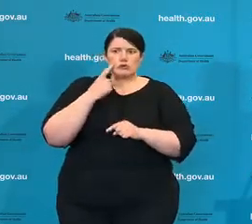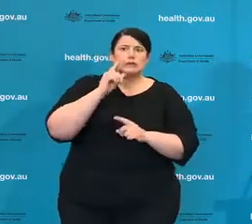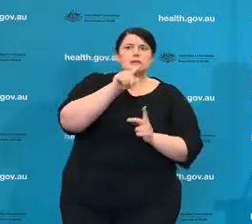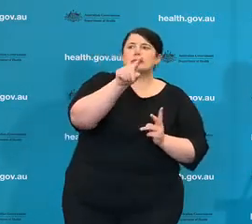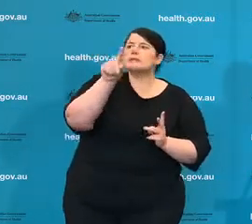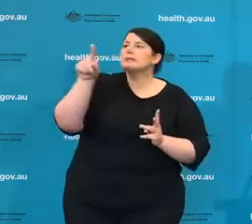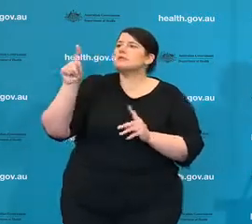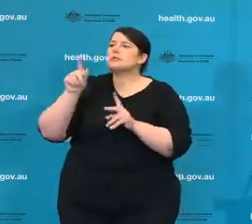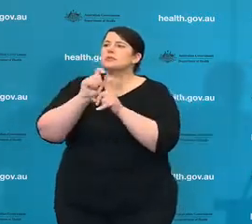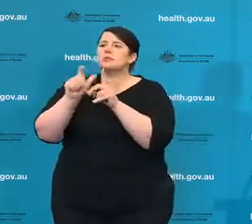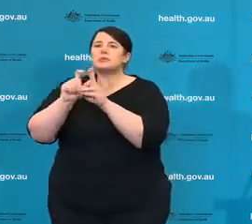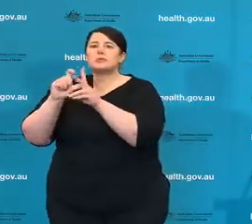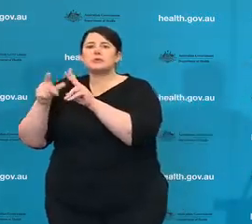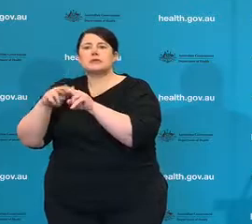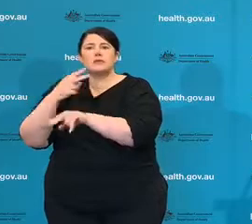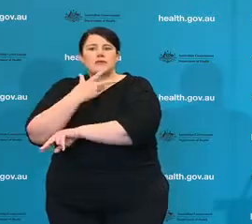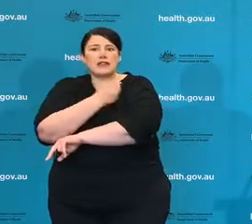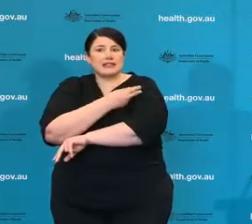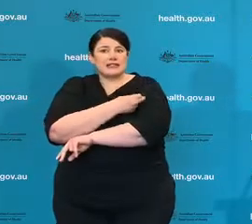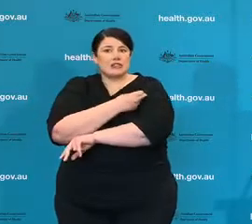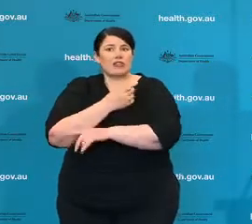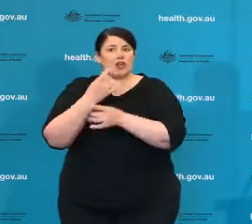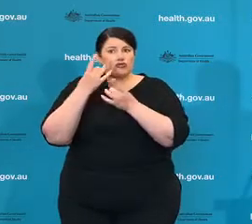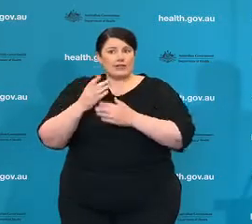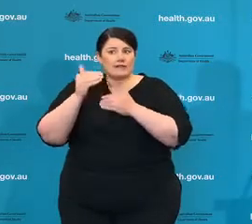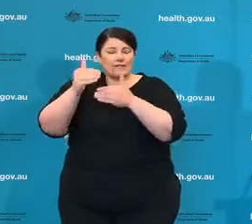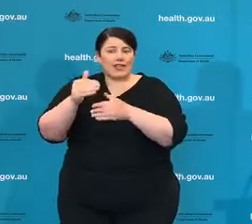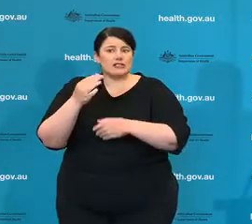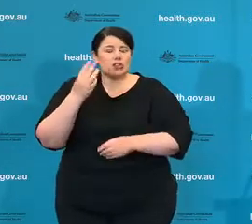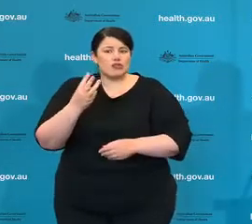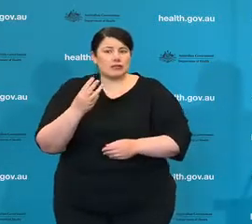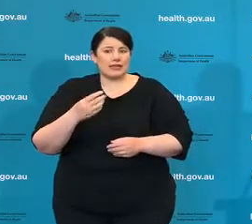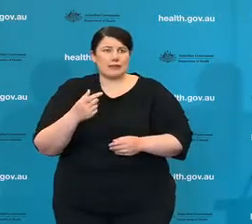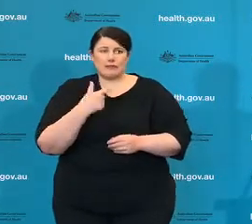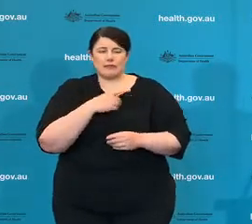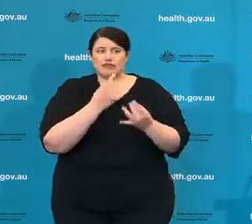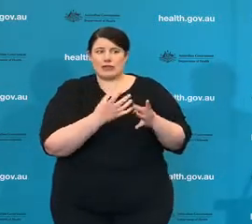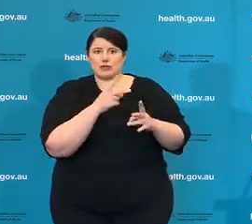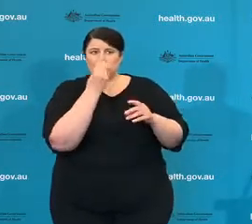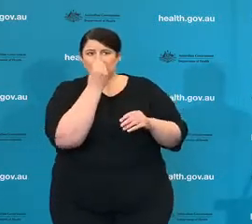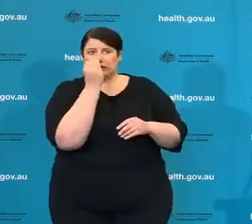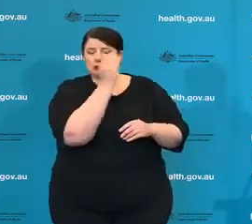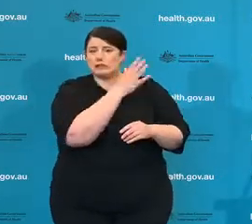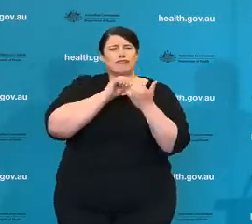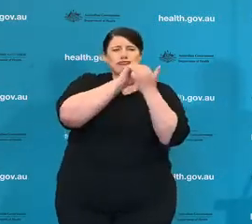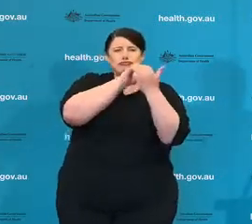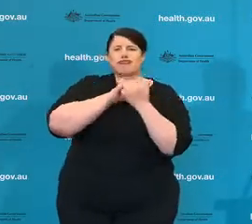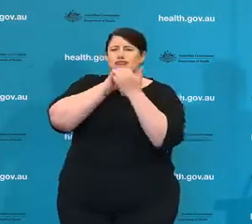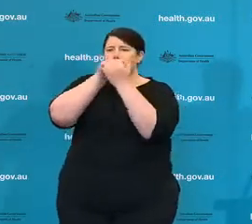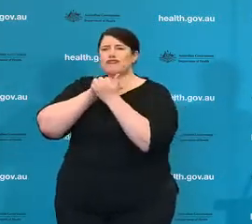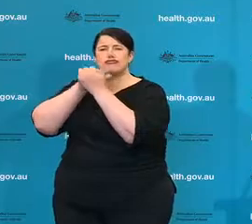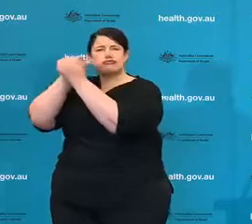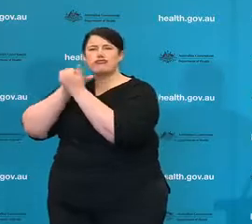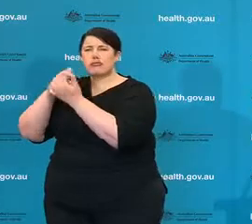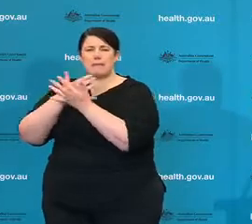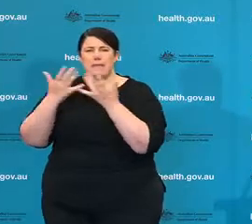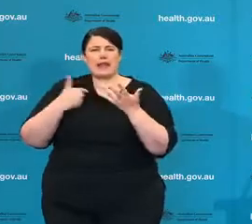candidates that are also in advanced stages? Well, the government's constantly monitoring other two that we've got